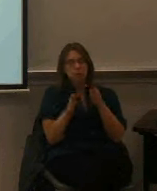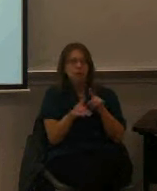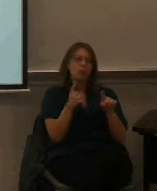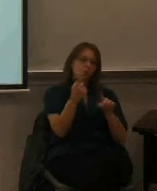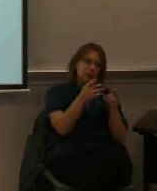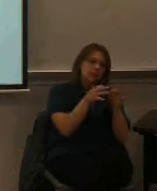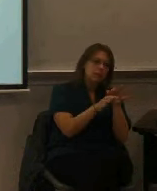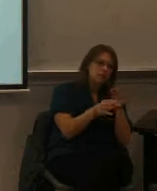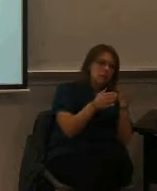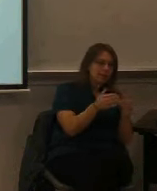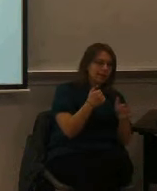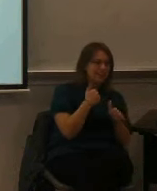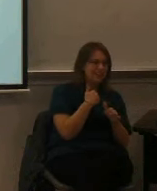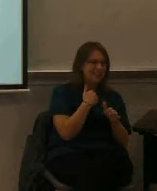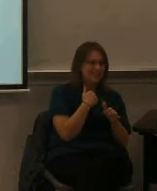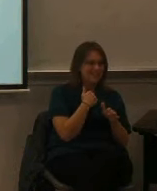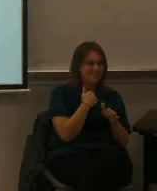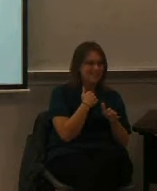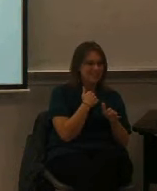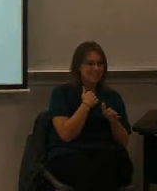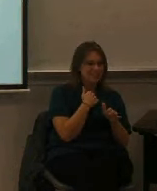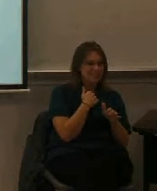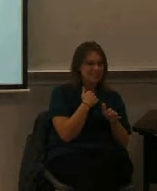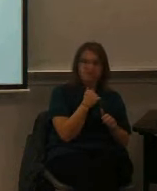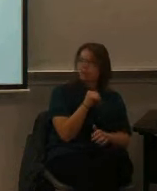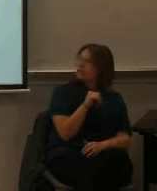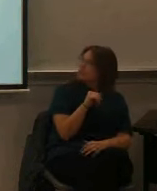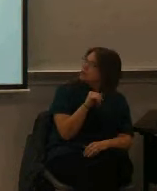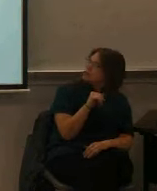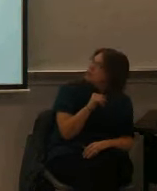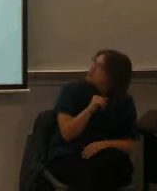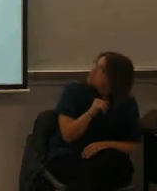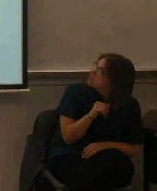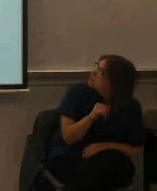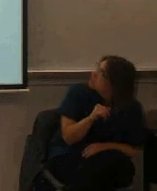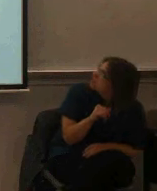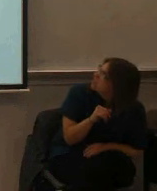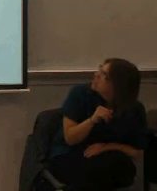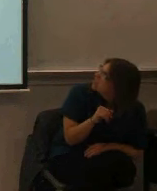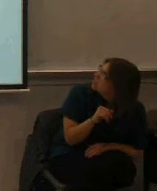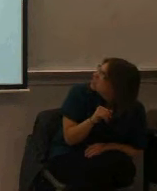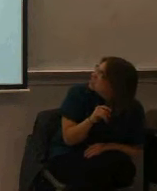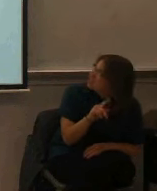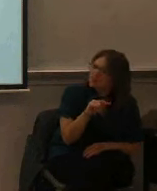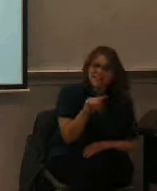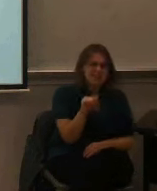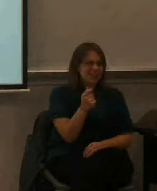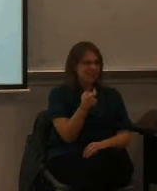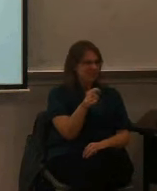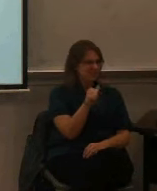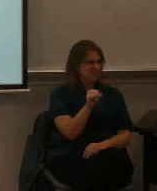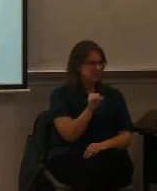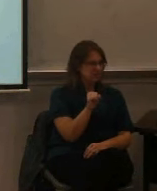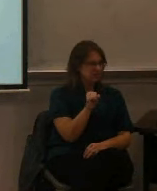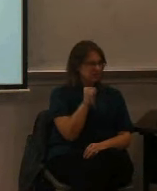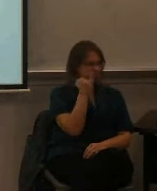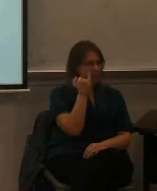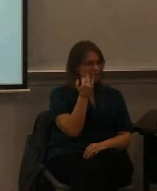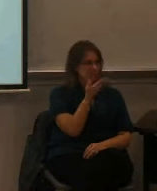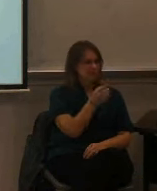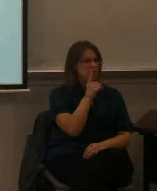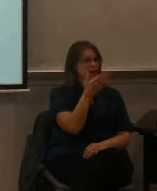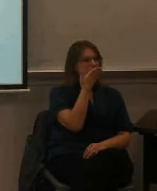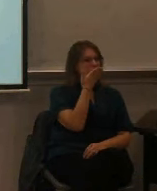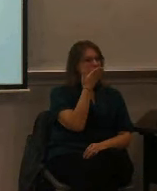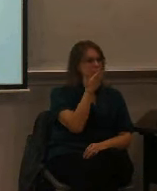to have a taxis, but it's one of the simplest ways. The simplest way is if things are bad, move, and if things are